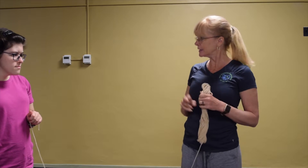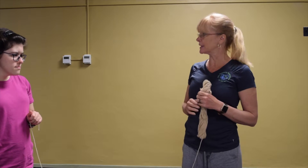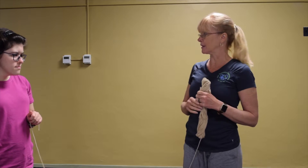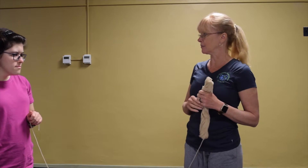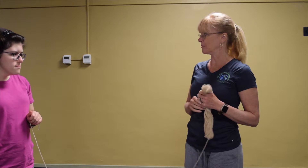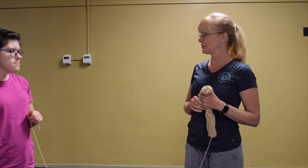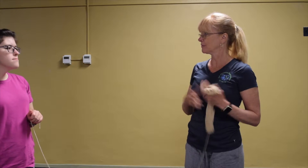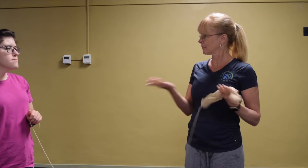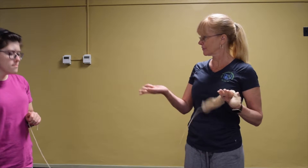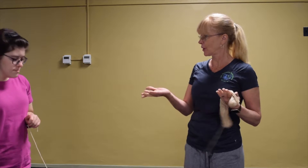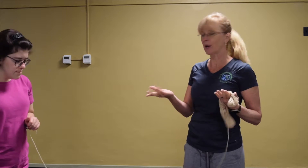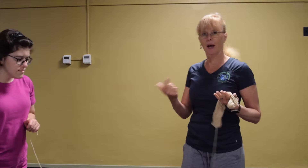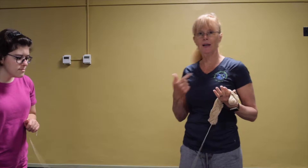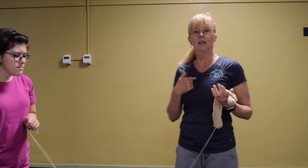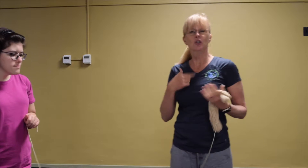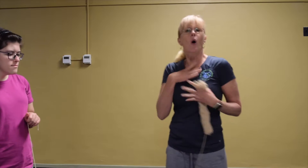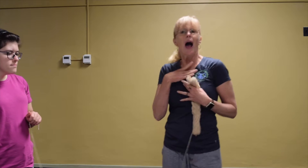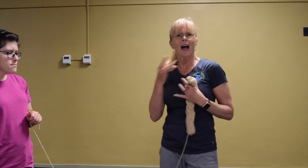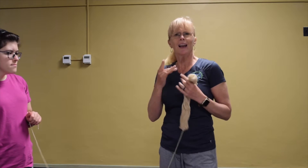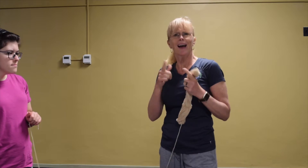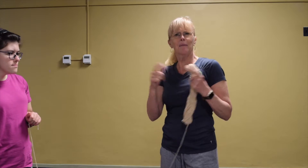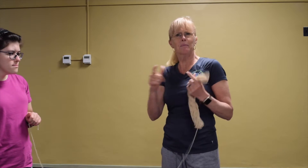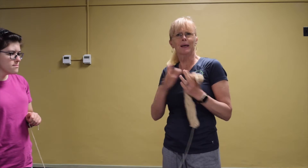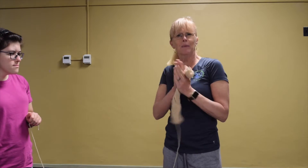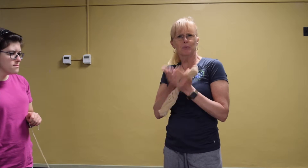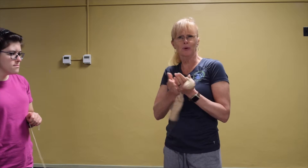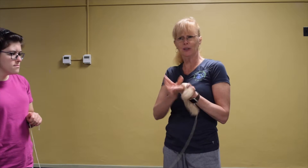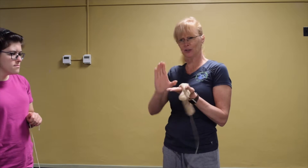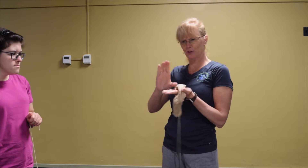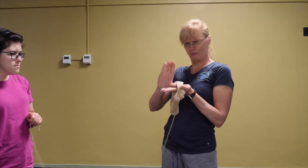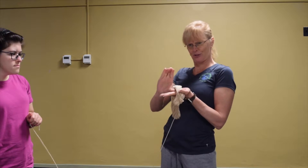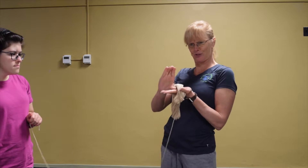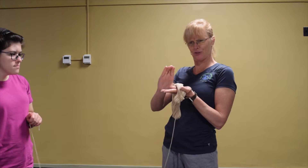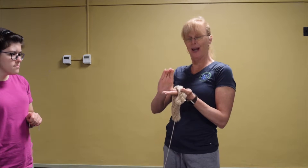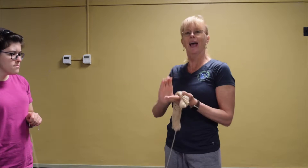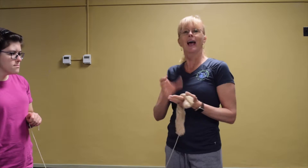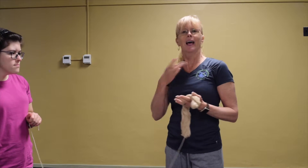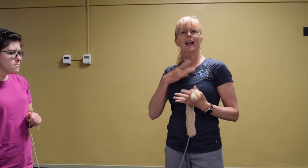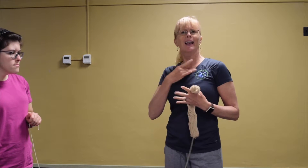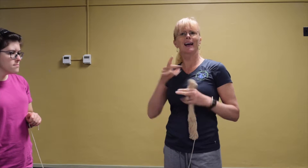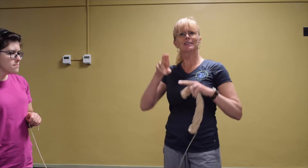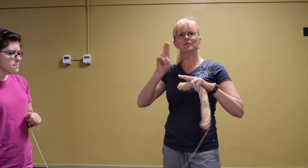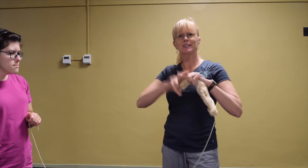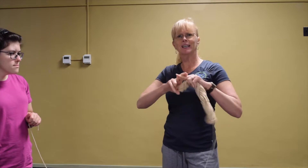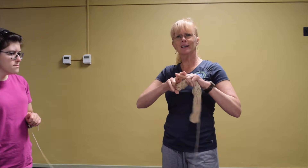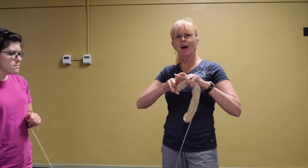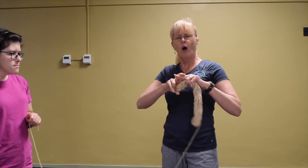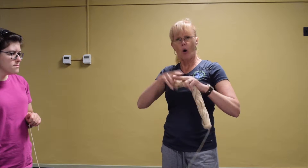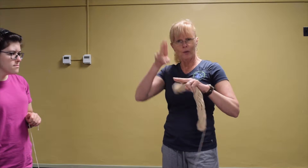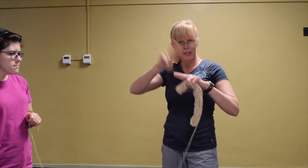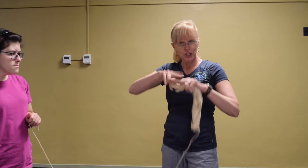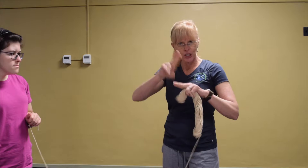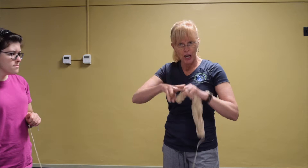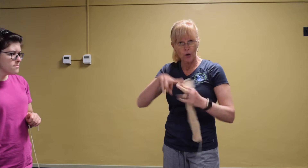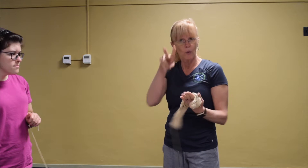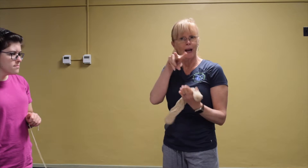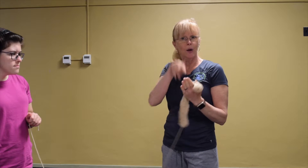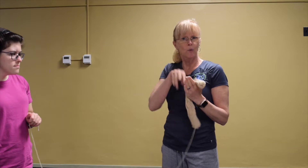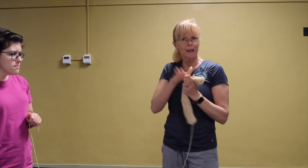them. Okay? So I like big books, and I like to sit on the chair when I read